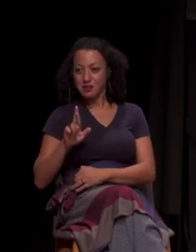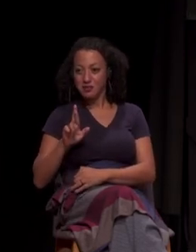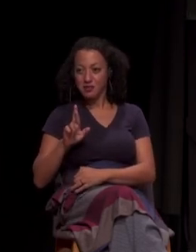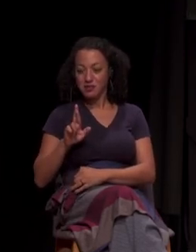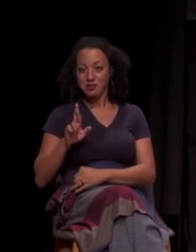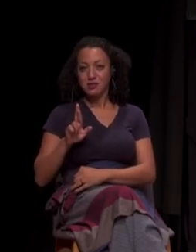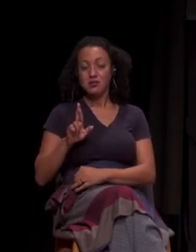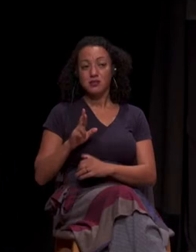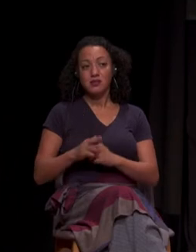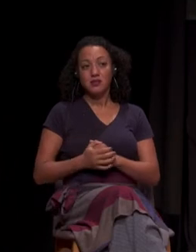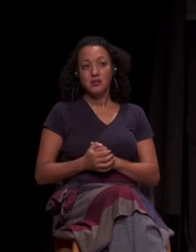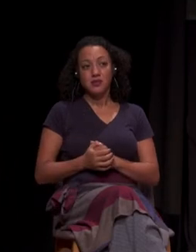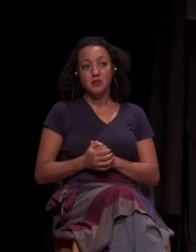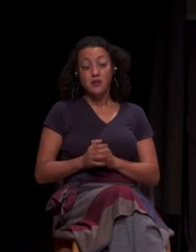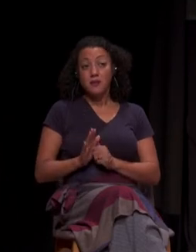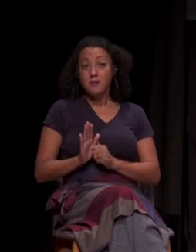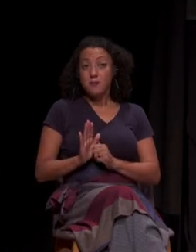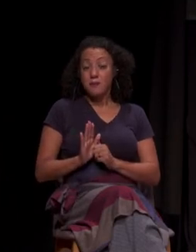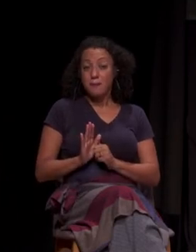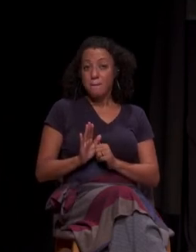Now, in contemporary art,